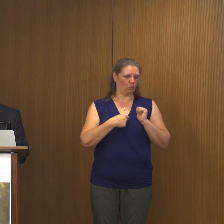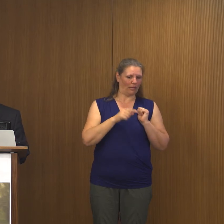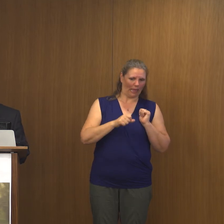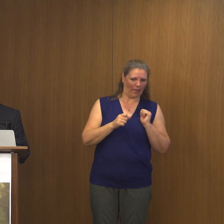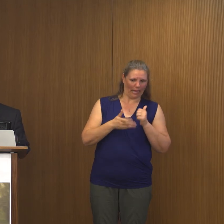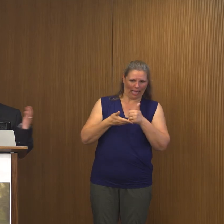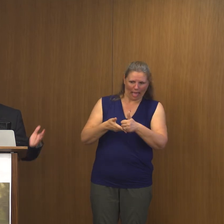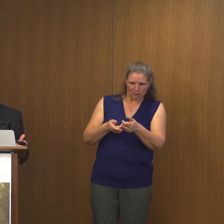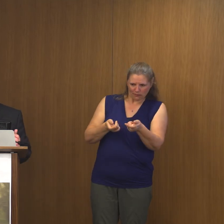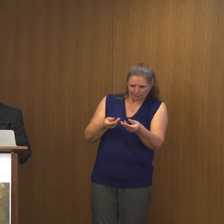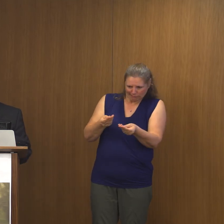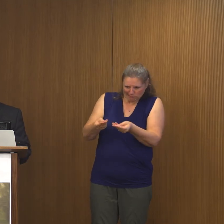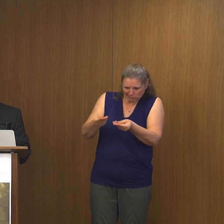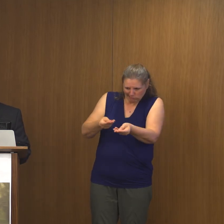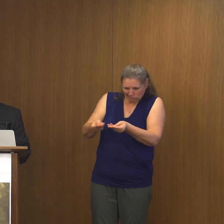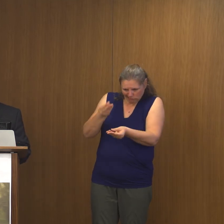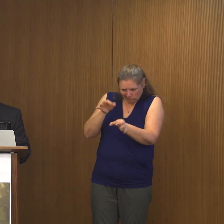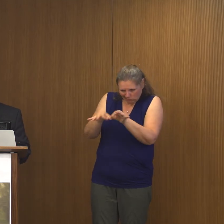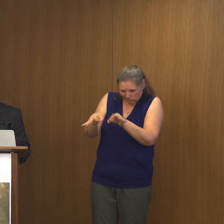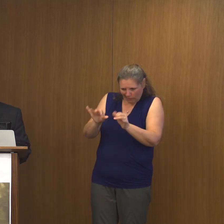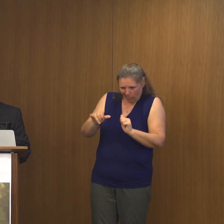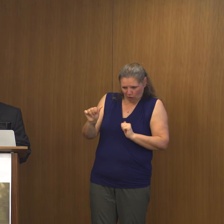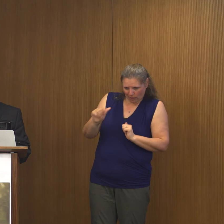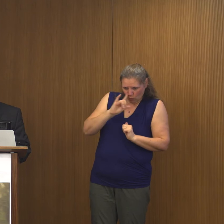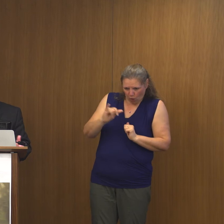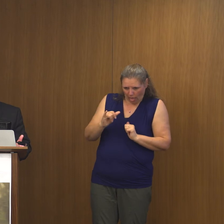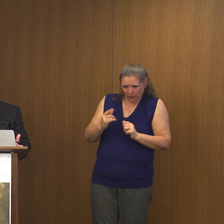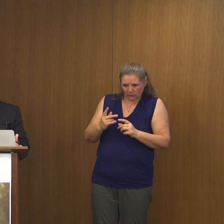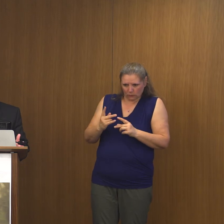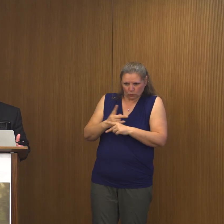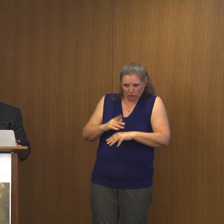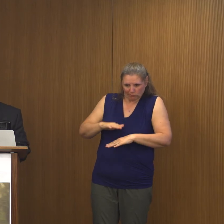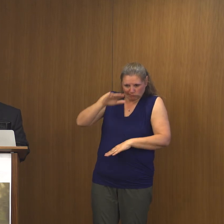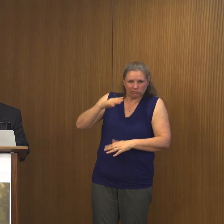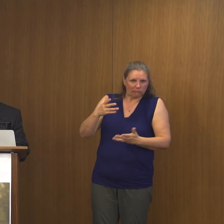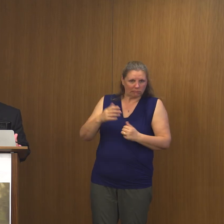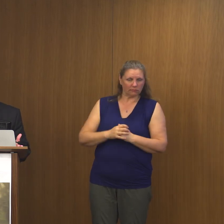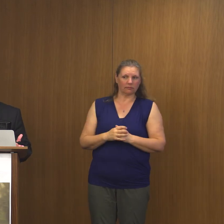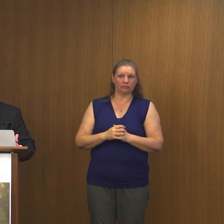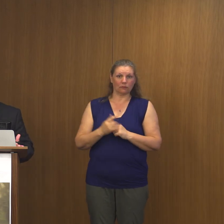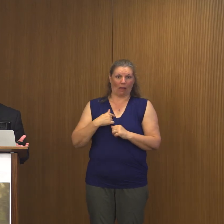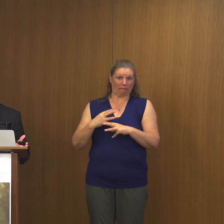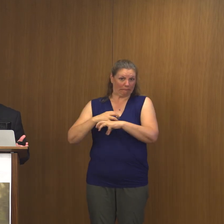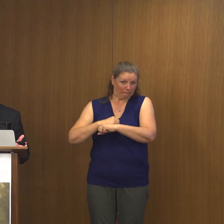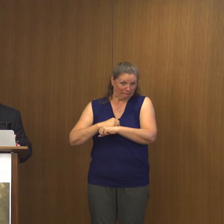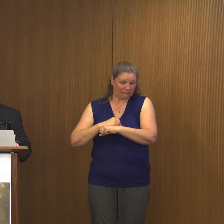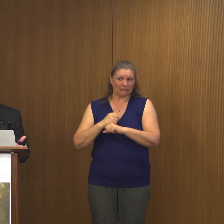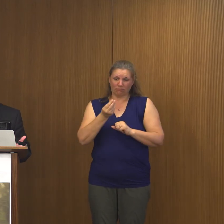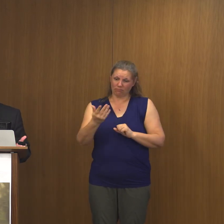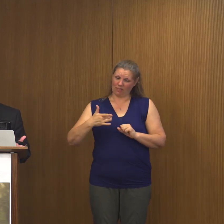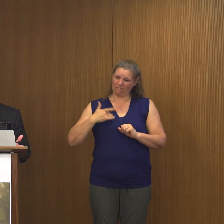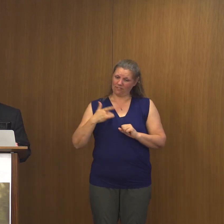like and how it kind of progresses. So in closing, I feel that we really need to have the